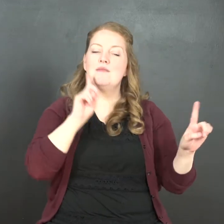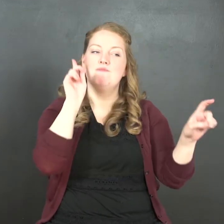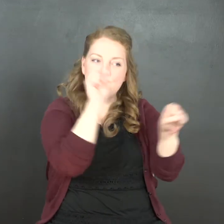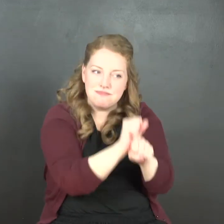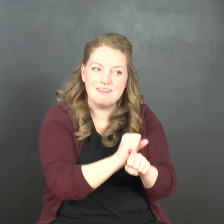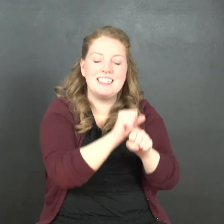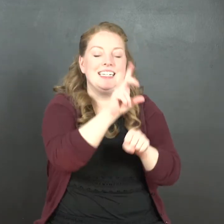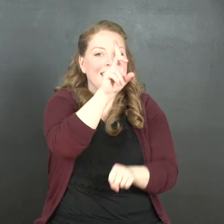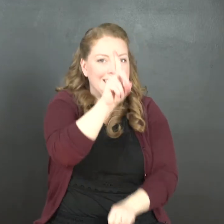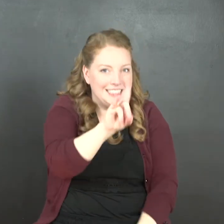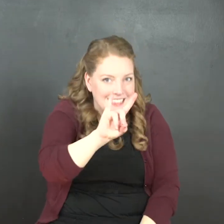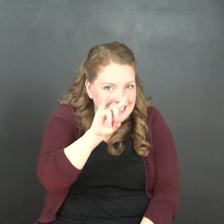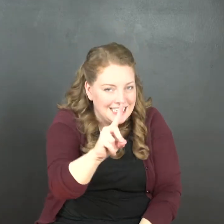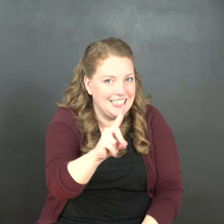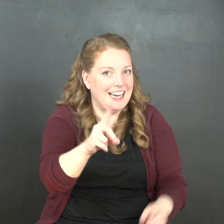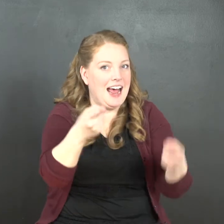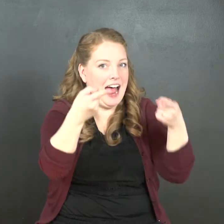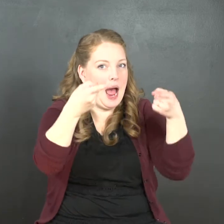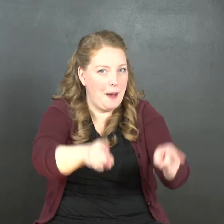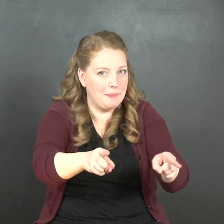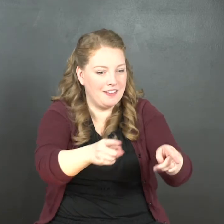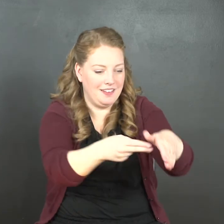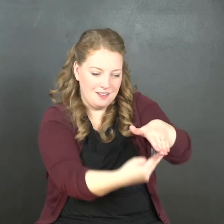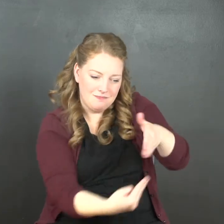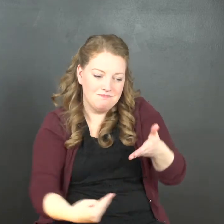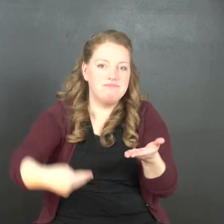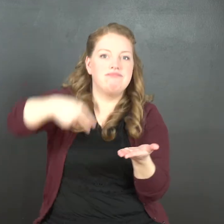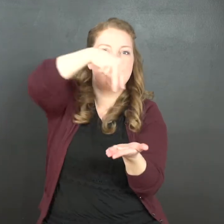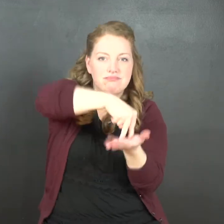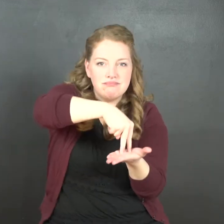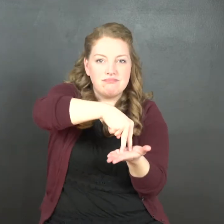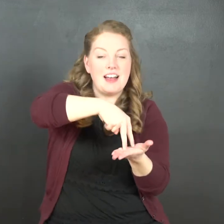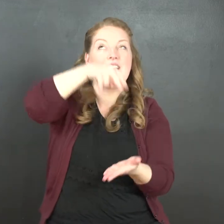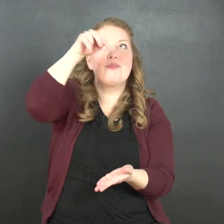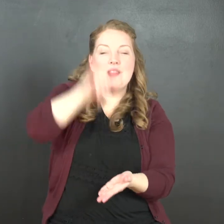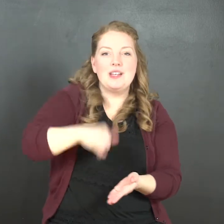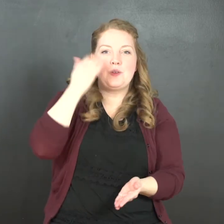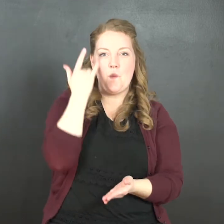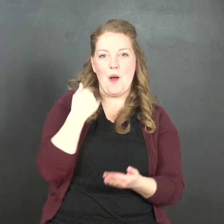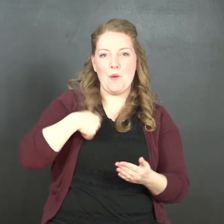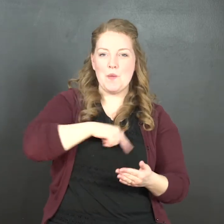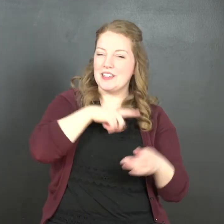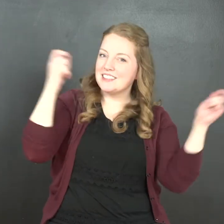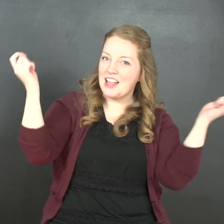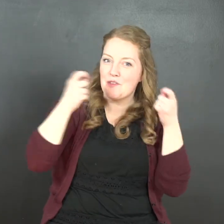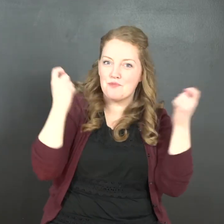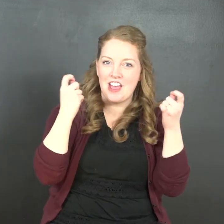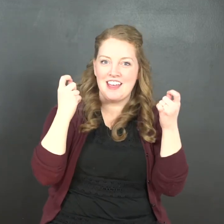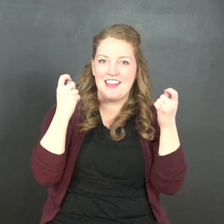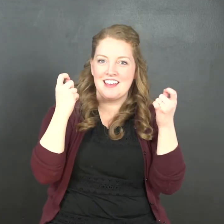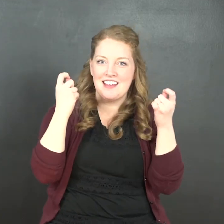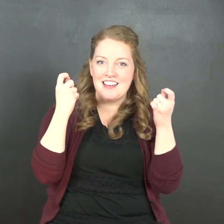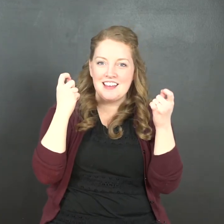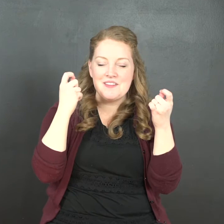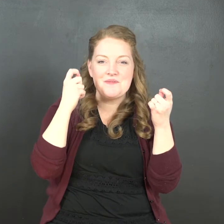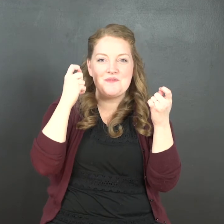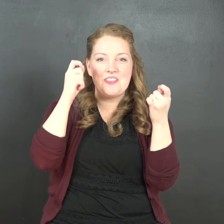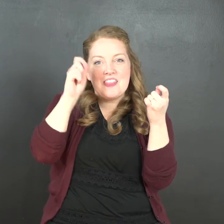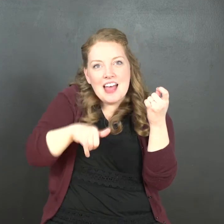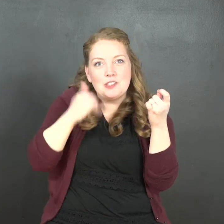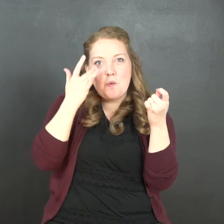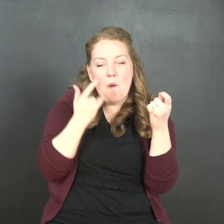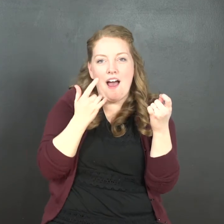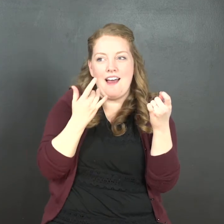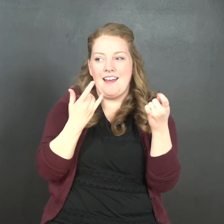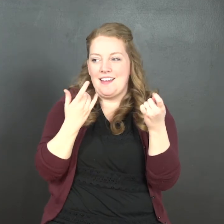we celebrate, and that's why it's important for us to understand exactly what that means for each of us personally. So, asking